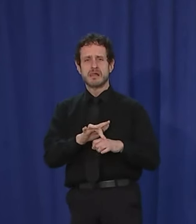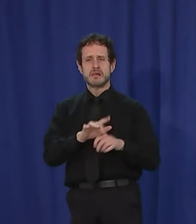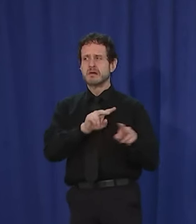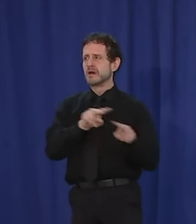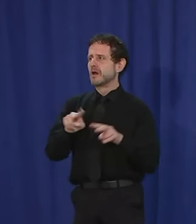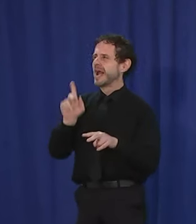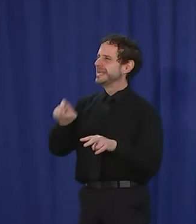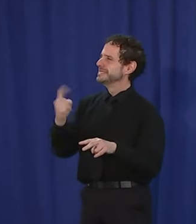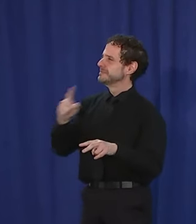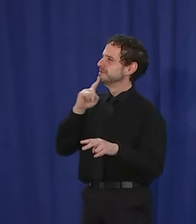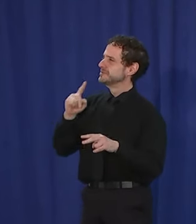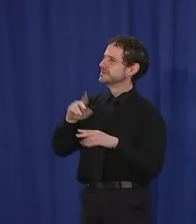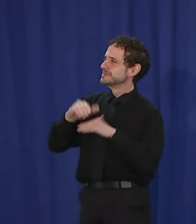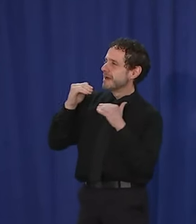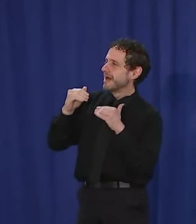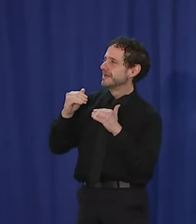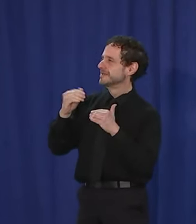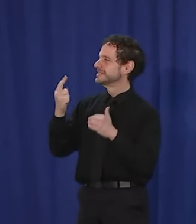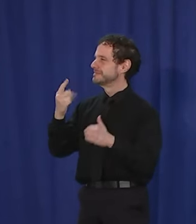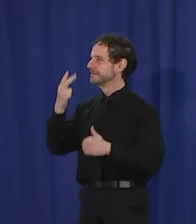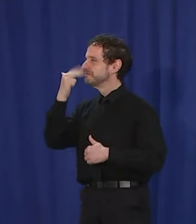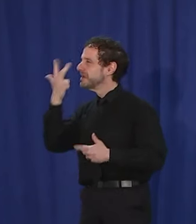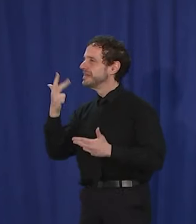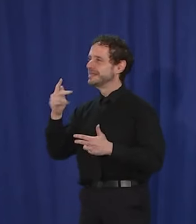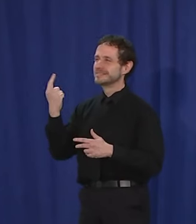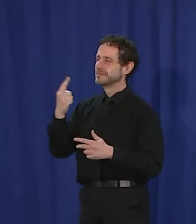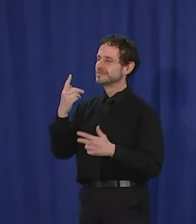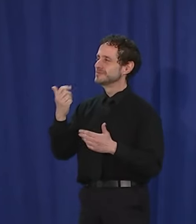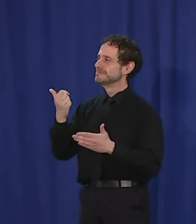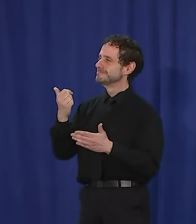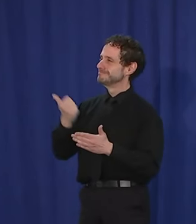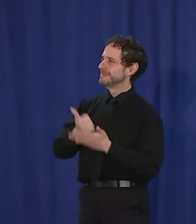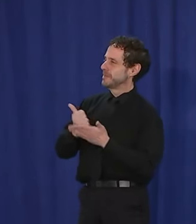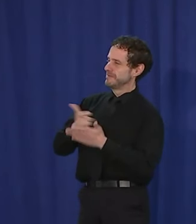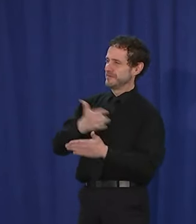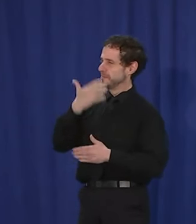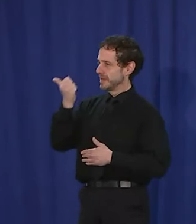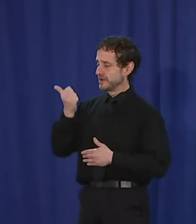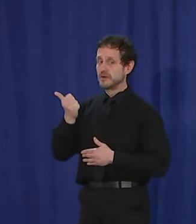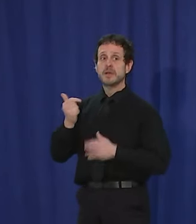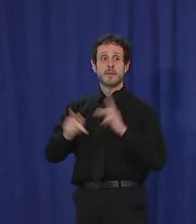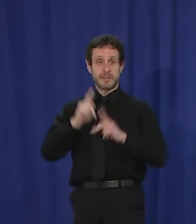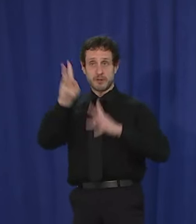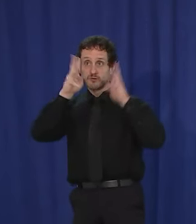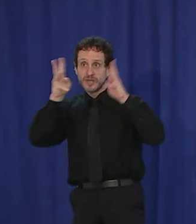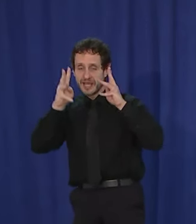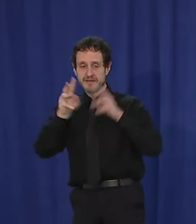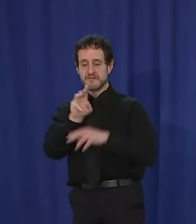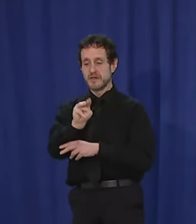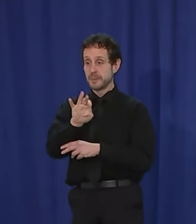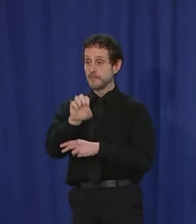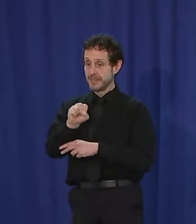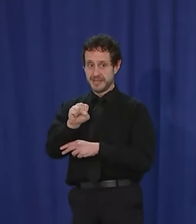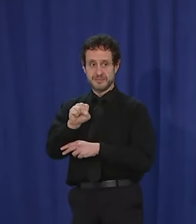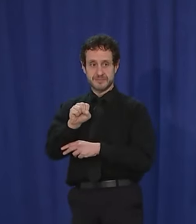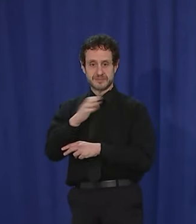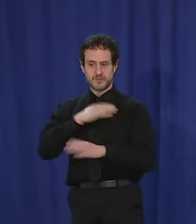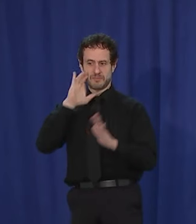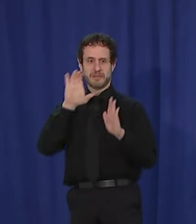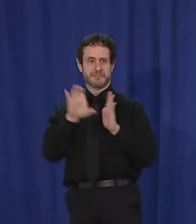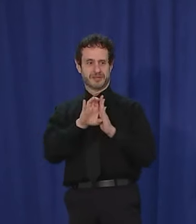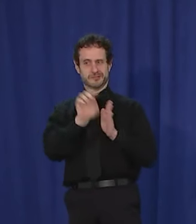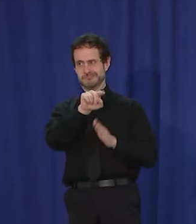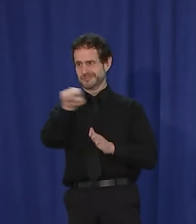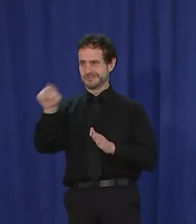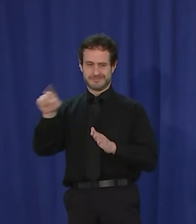have been very creative about using the memes and creating them and spreading them in their network